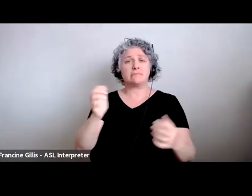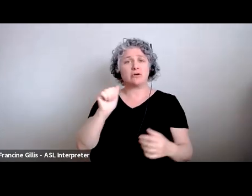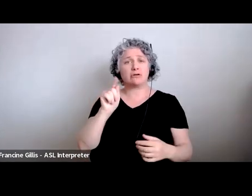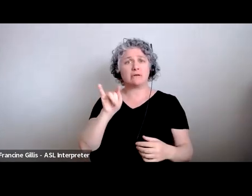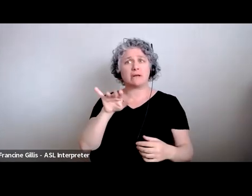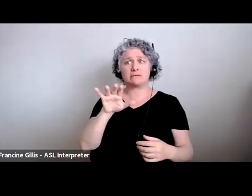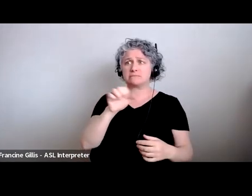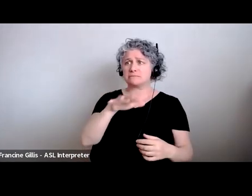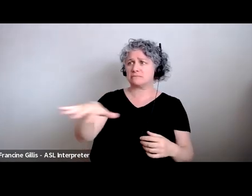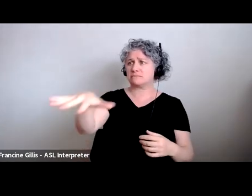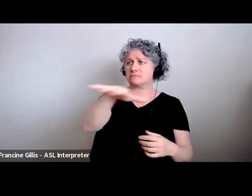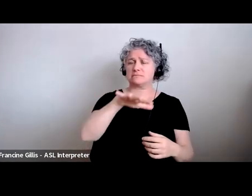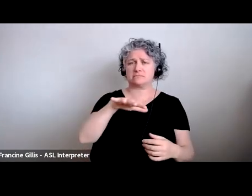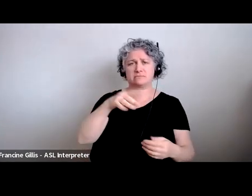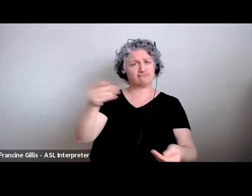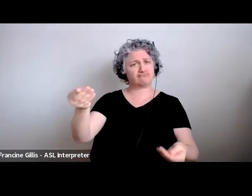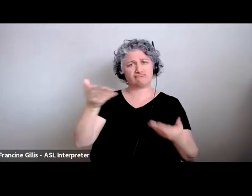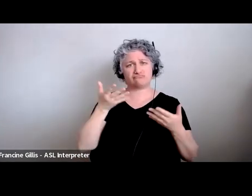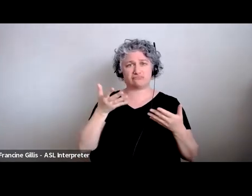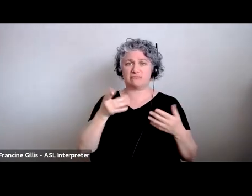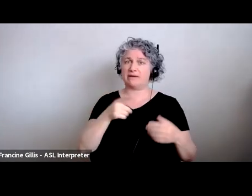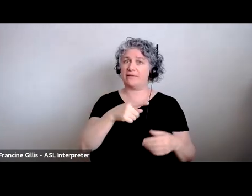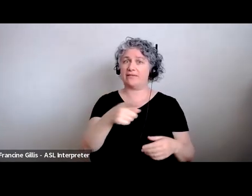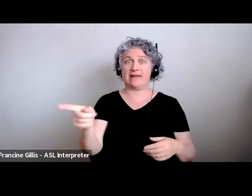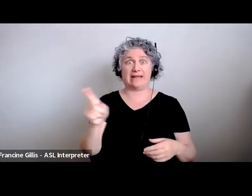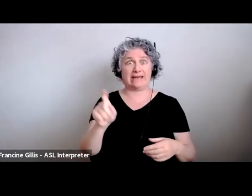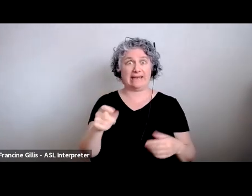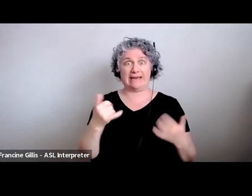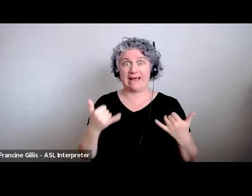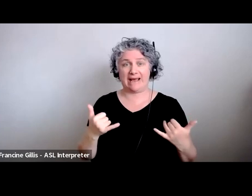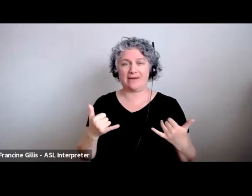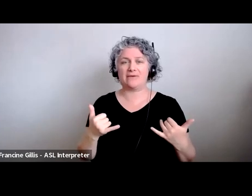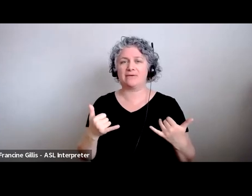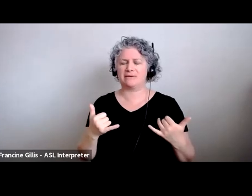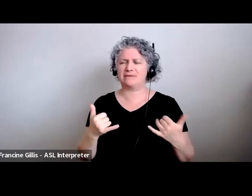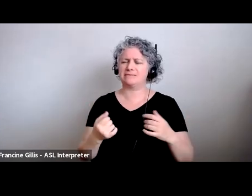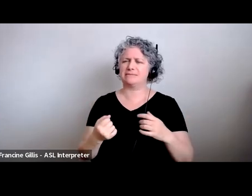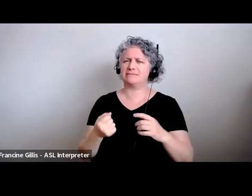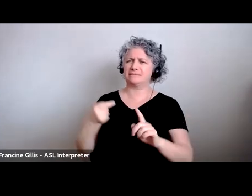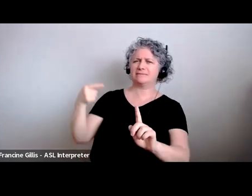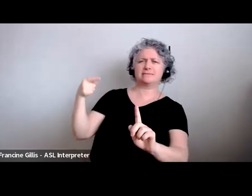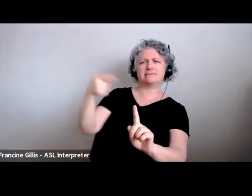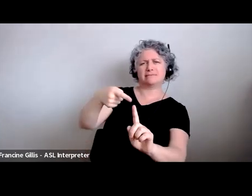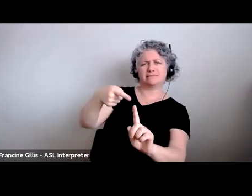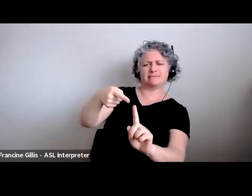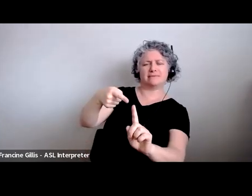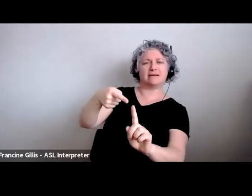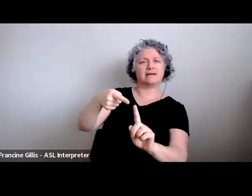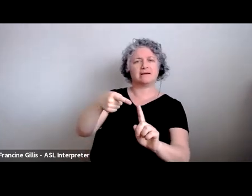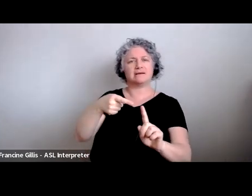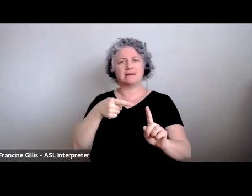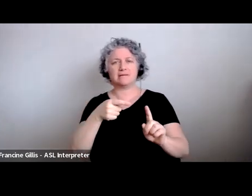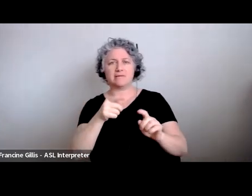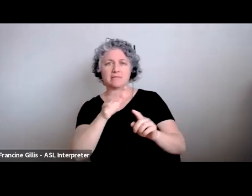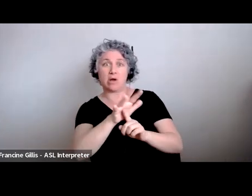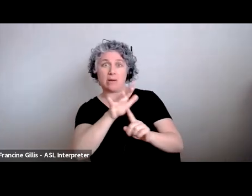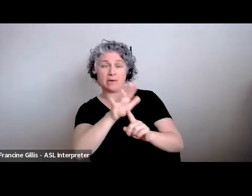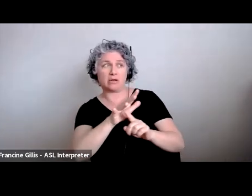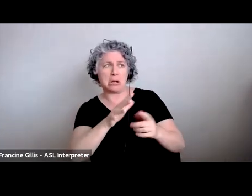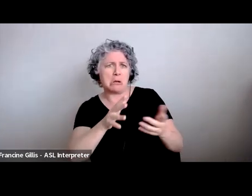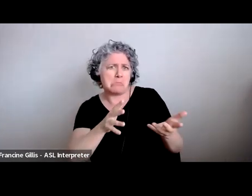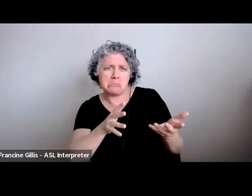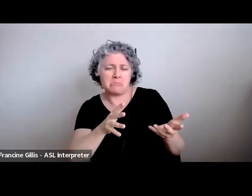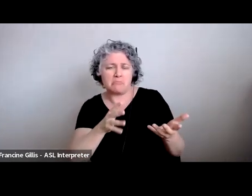stating more clearly what it is that they need right now. And part of what they need